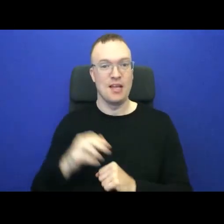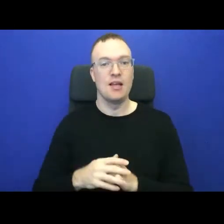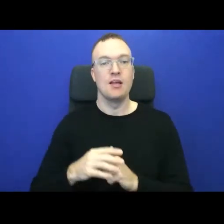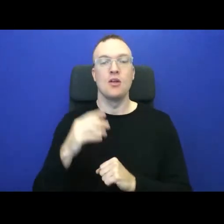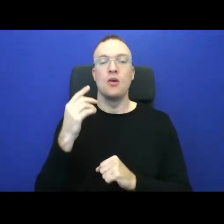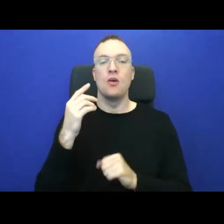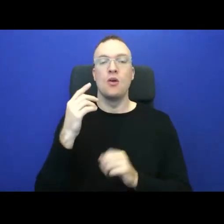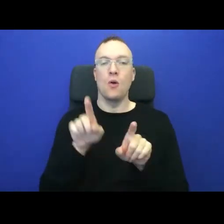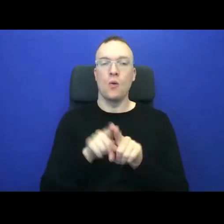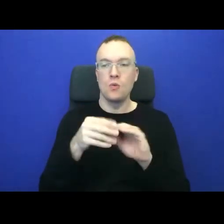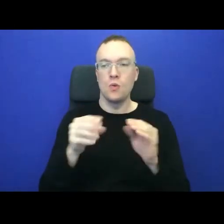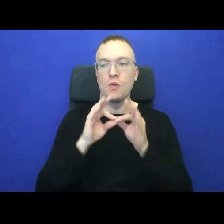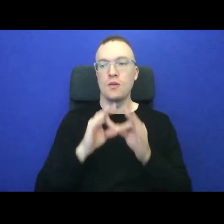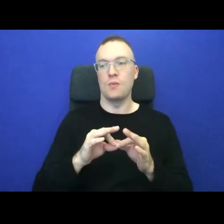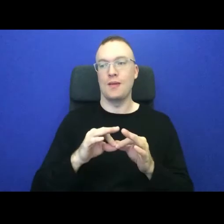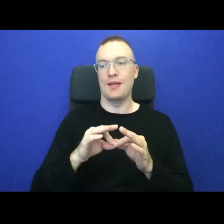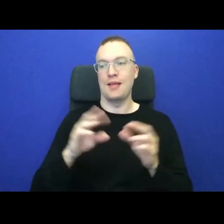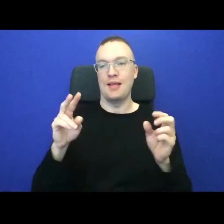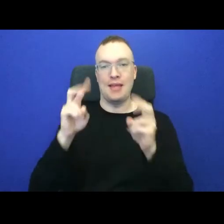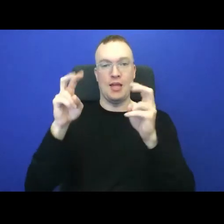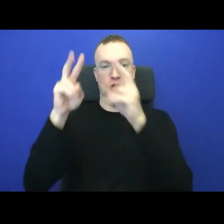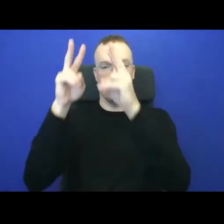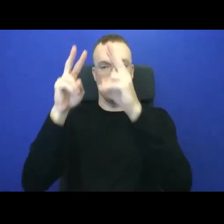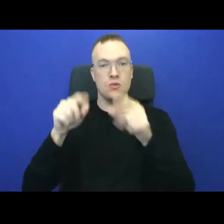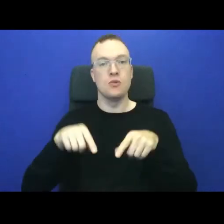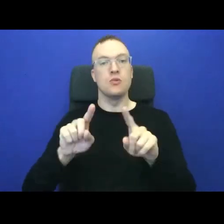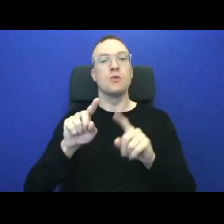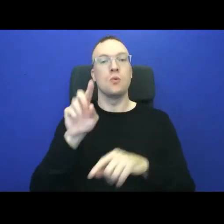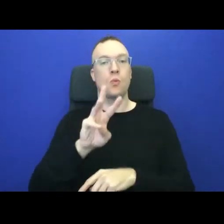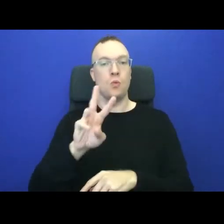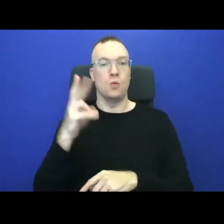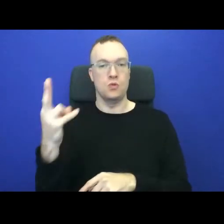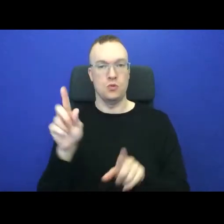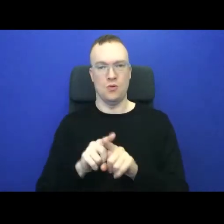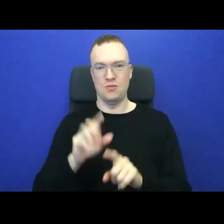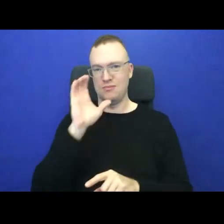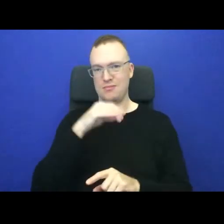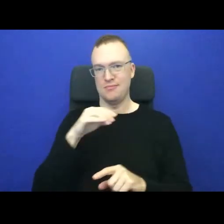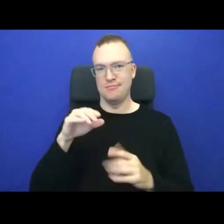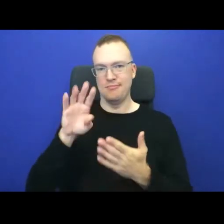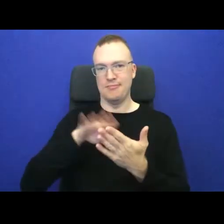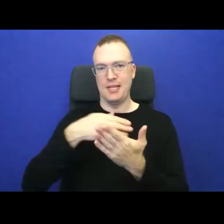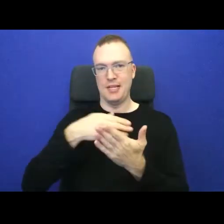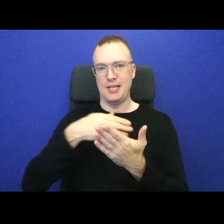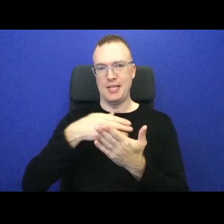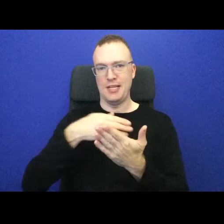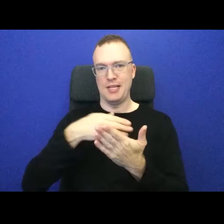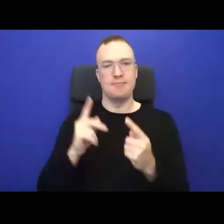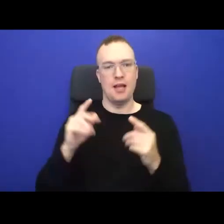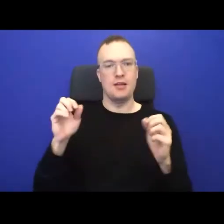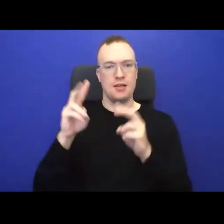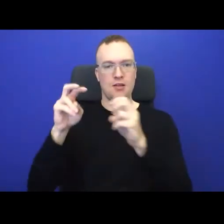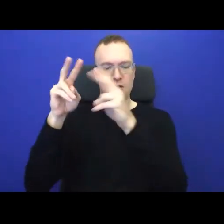World War II, and the other one is about a rather strange painting that JMW Turner did of the castle and some detective work I've been